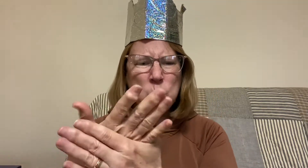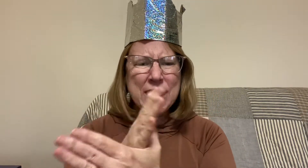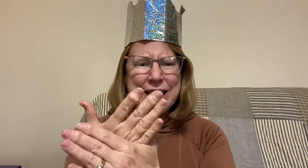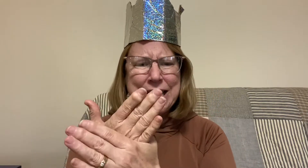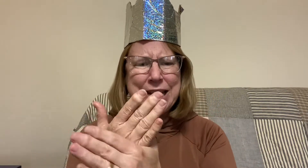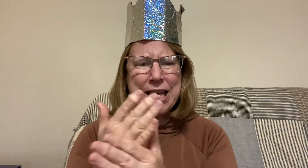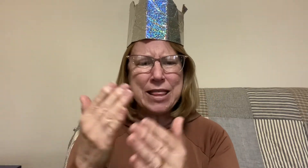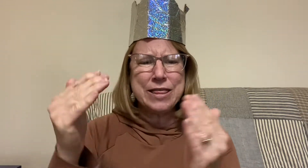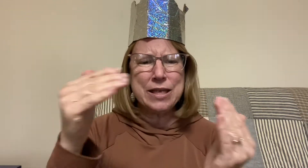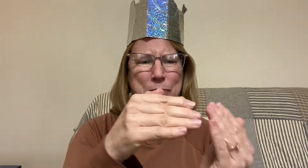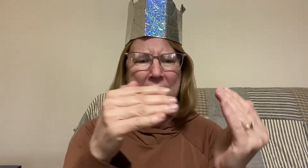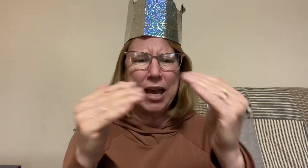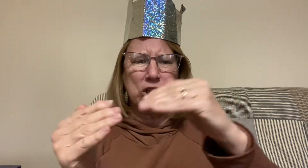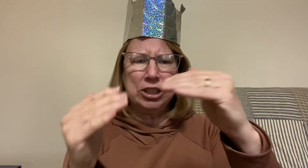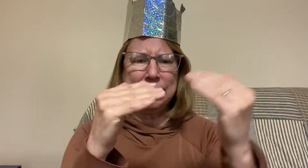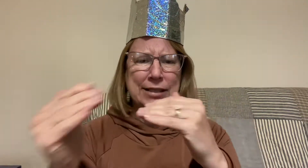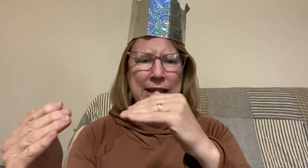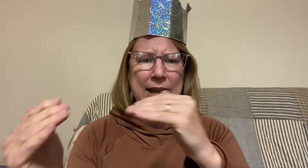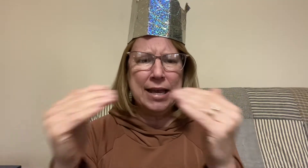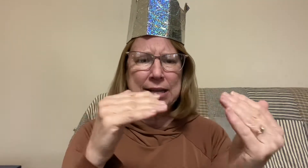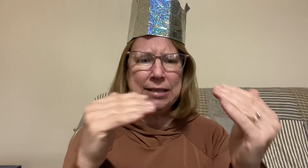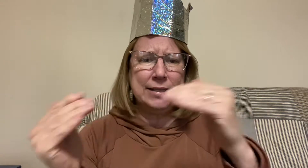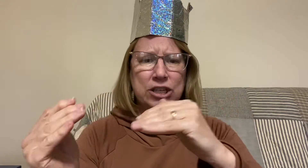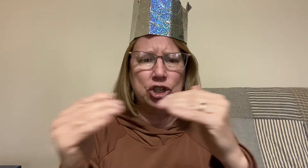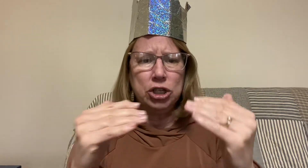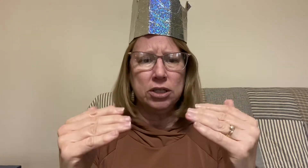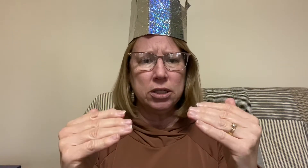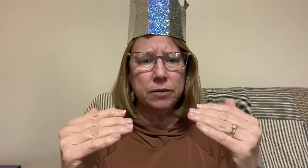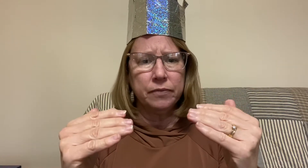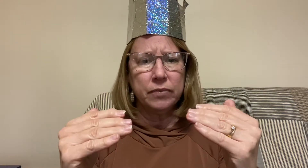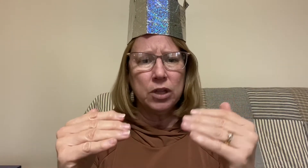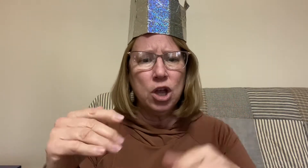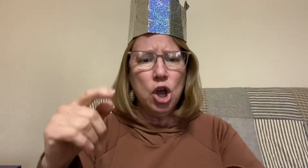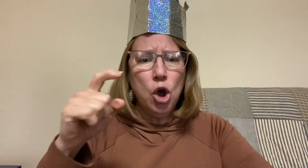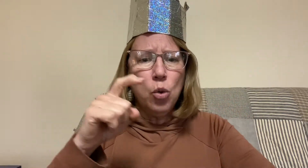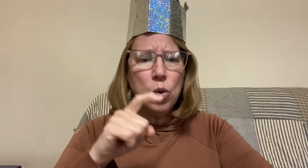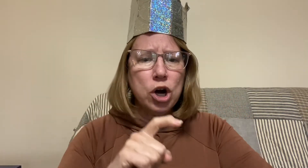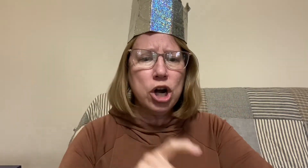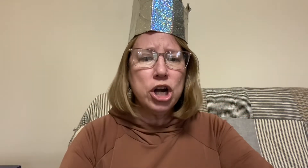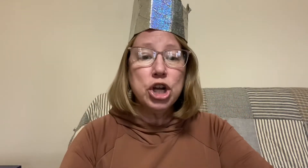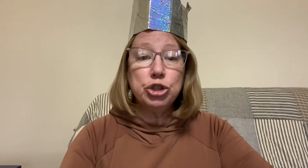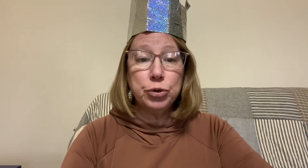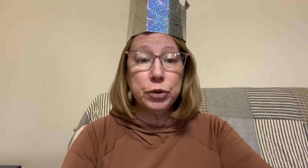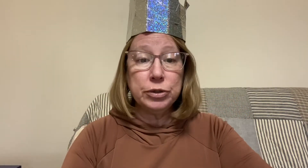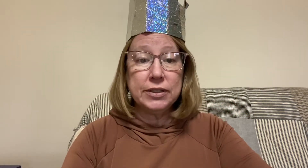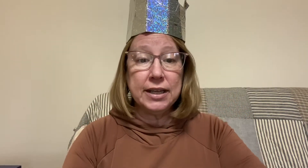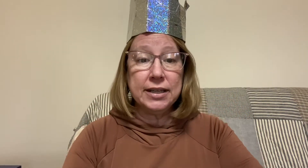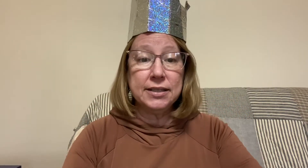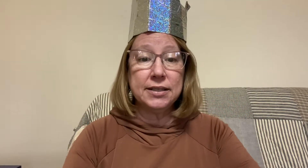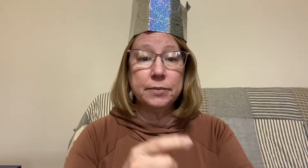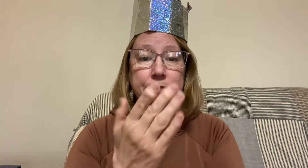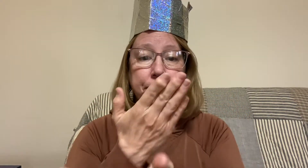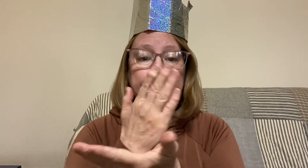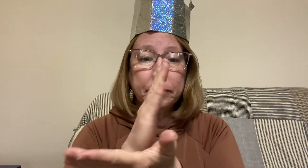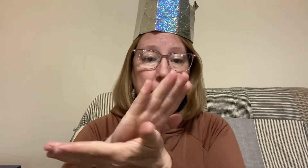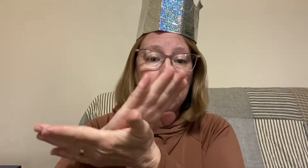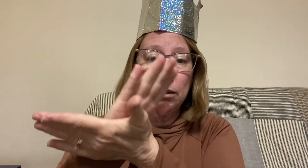Between the battles and sieges were truces